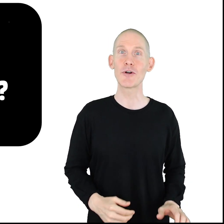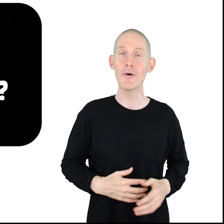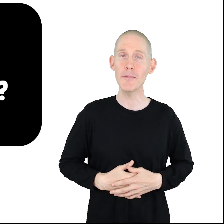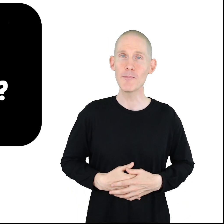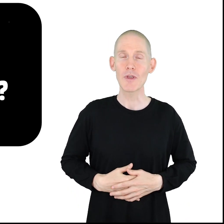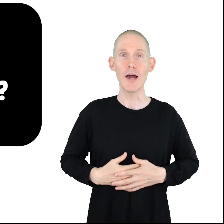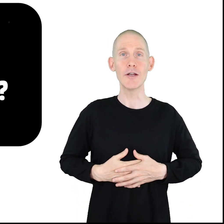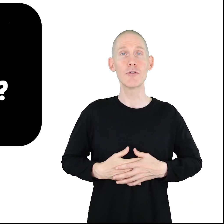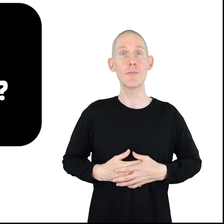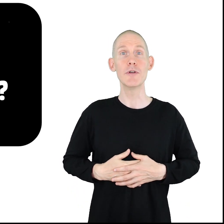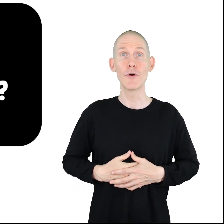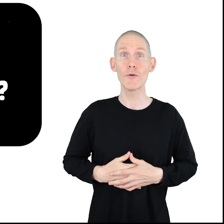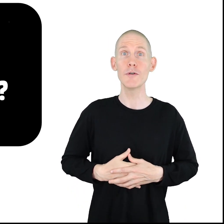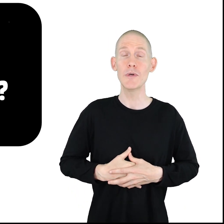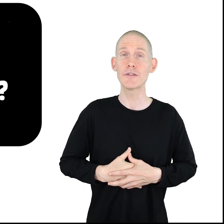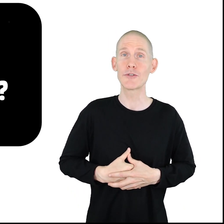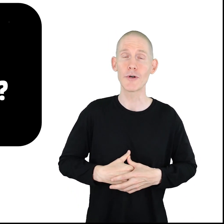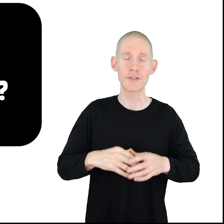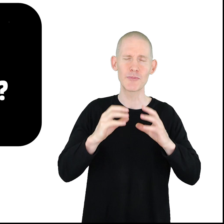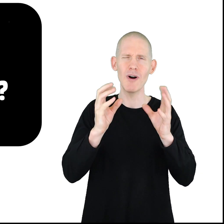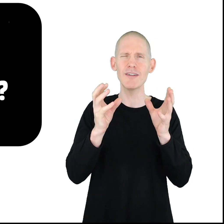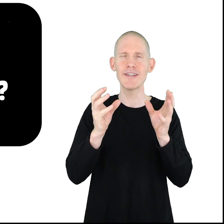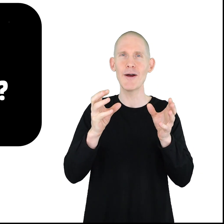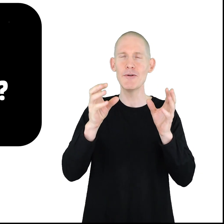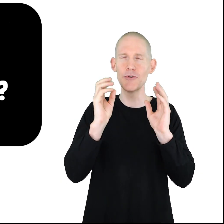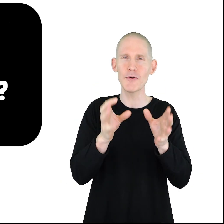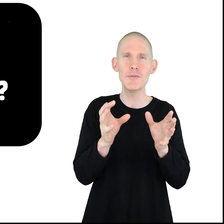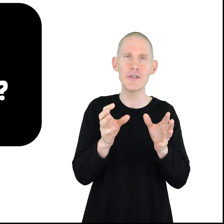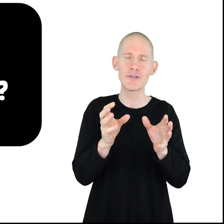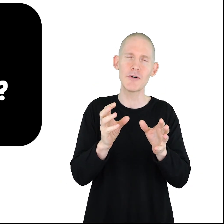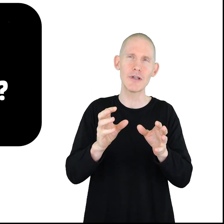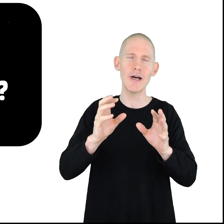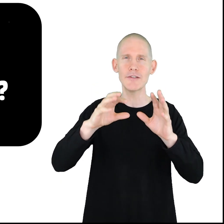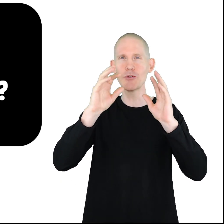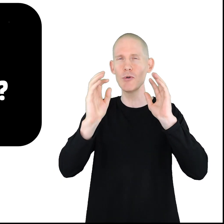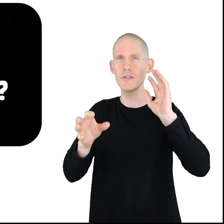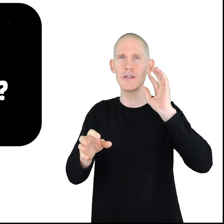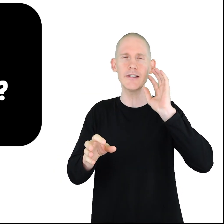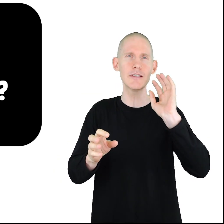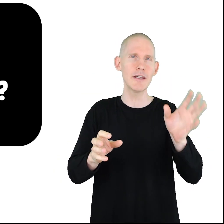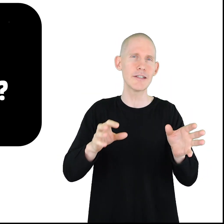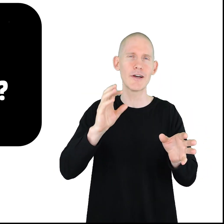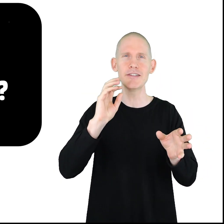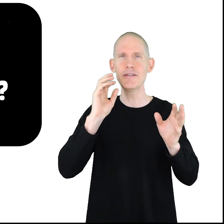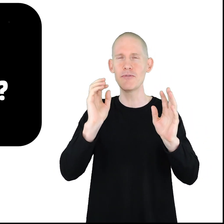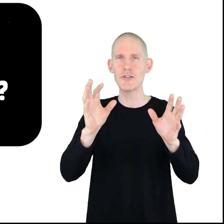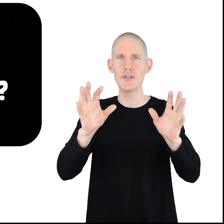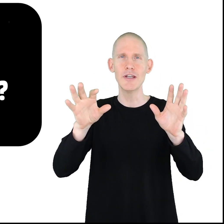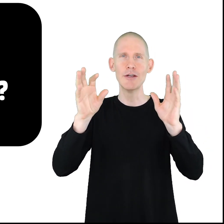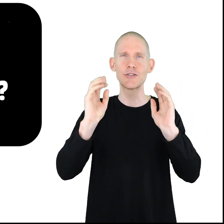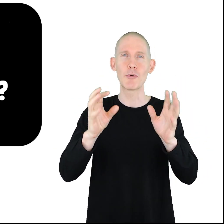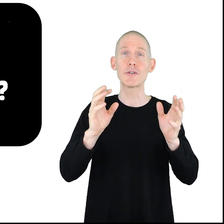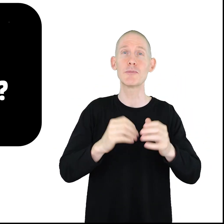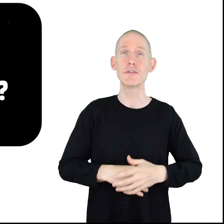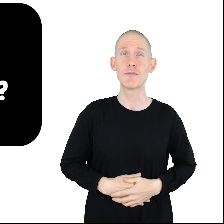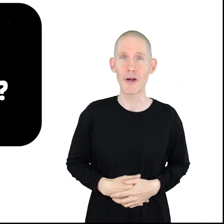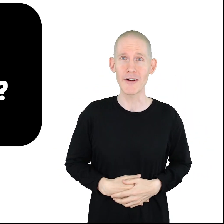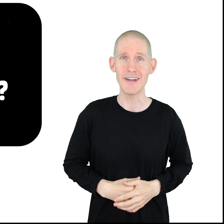grow up? I grew up in northern Minnesota. Small town, northern Minnesota. Lots of woods, lots of lakes, hunting, fishing, sportsman's paradise.